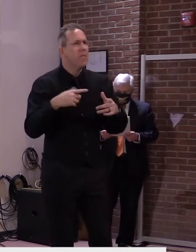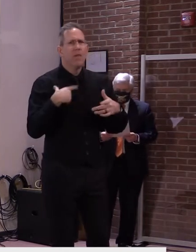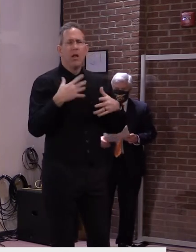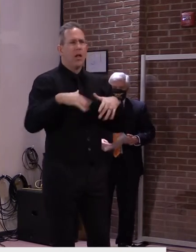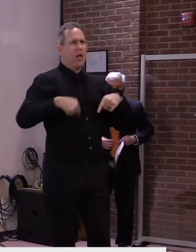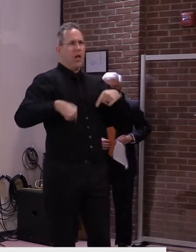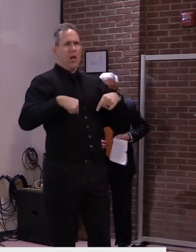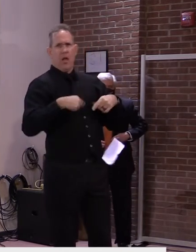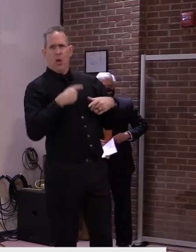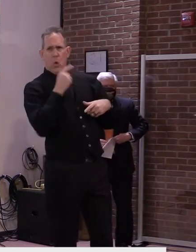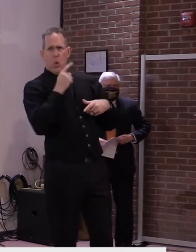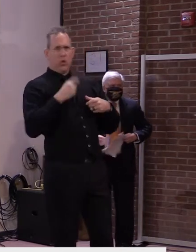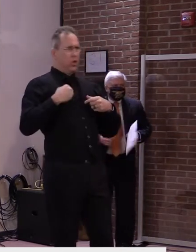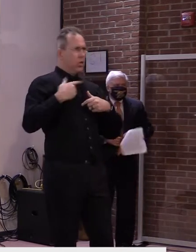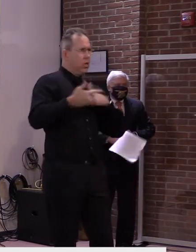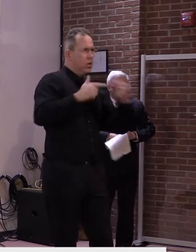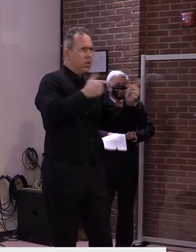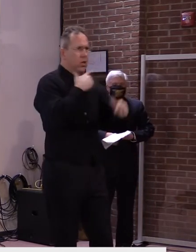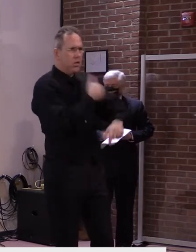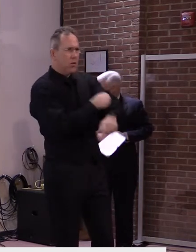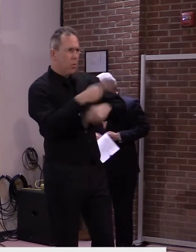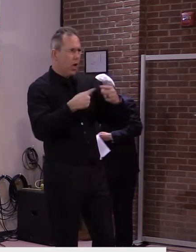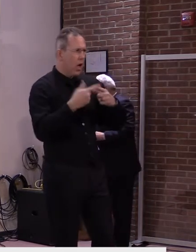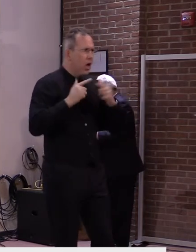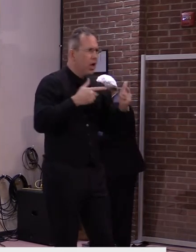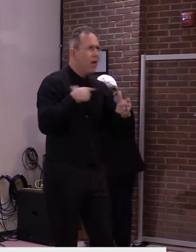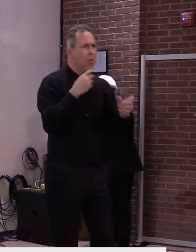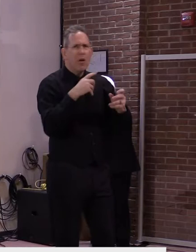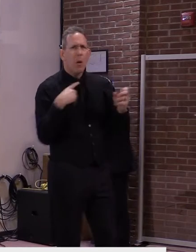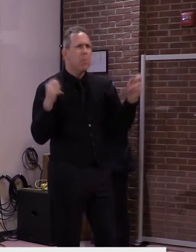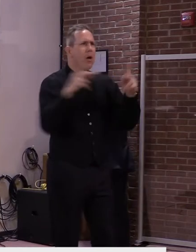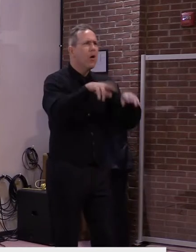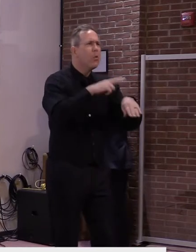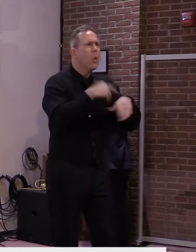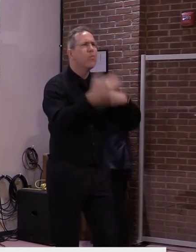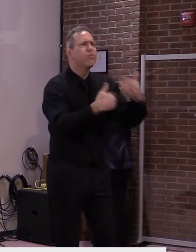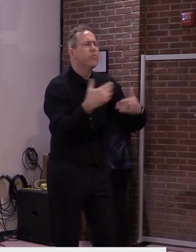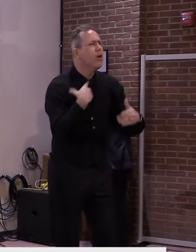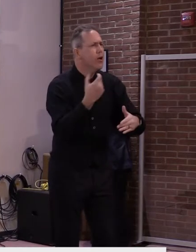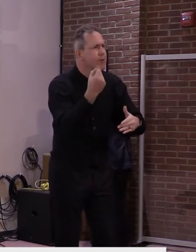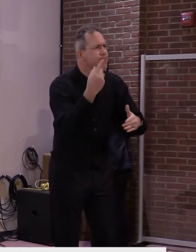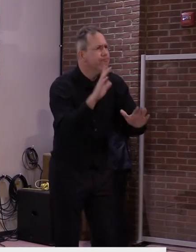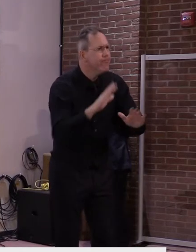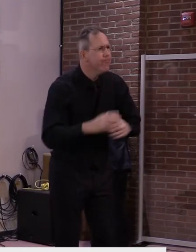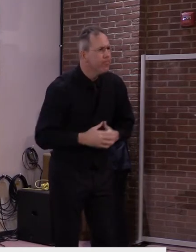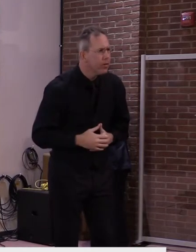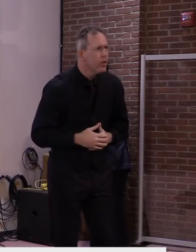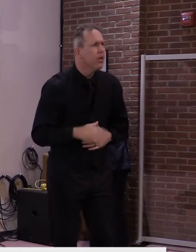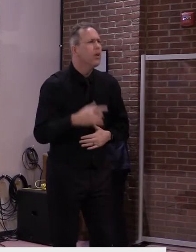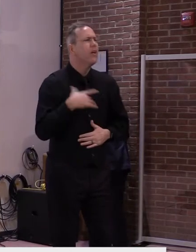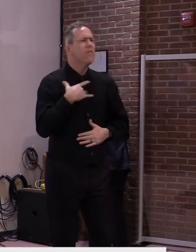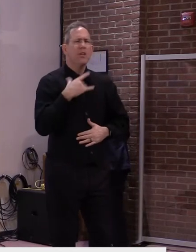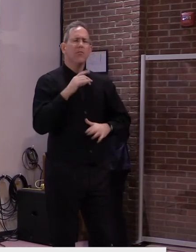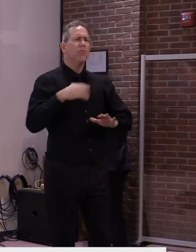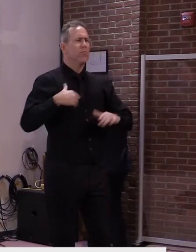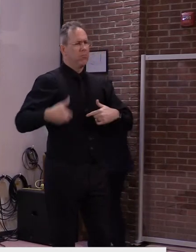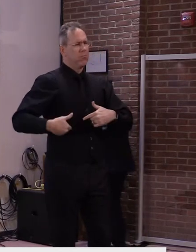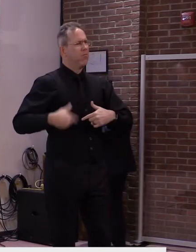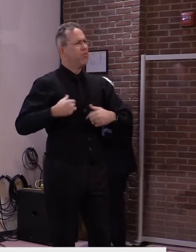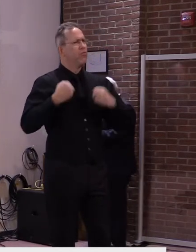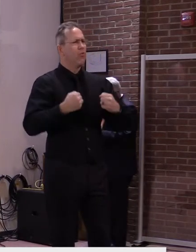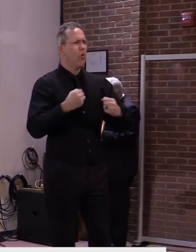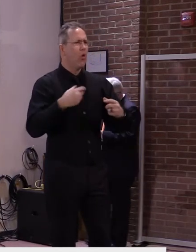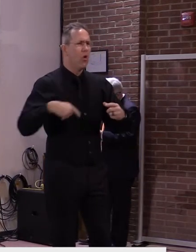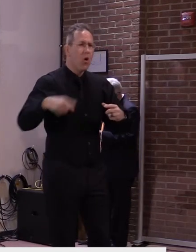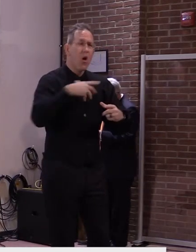for everything to get back closer to normal. But we feel strongly that our goal should be reducing hospitalizations and